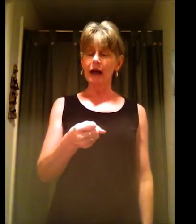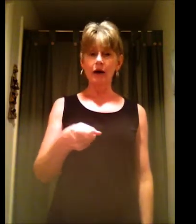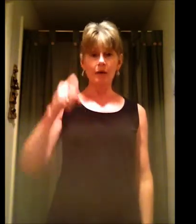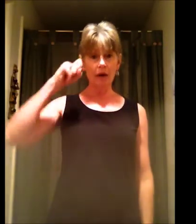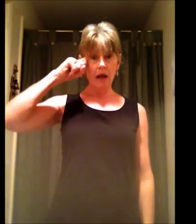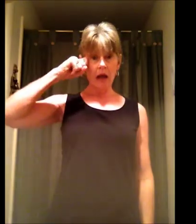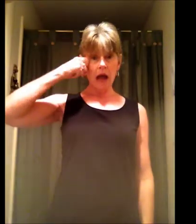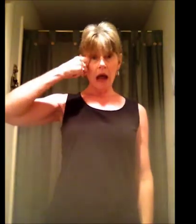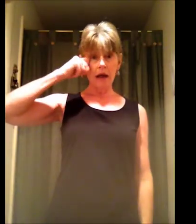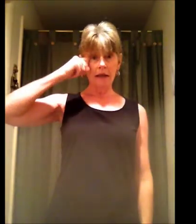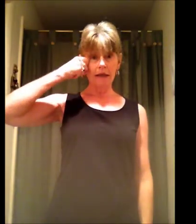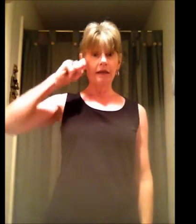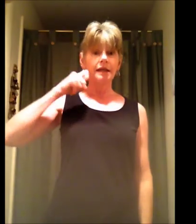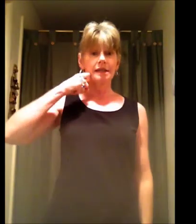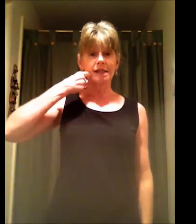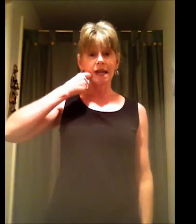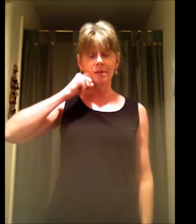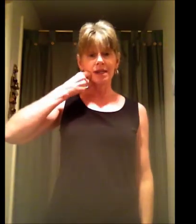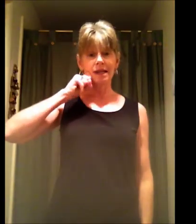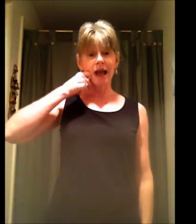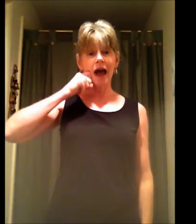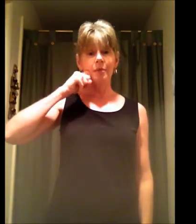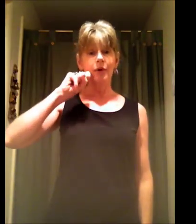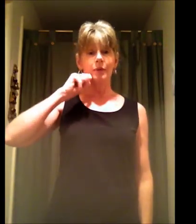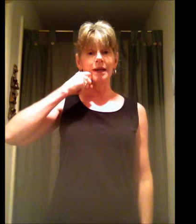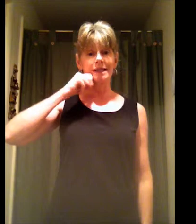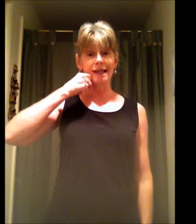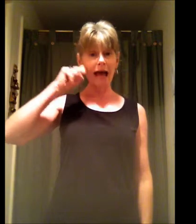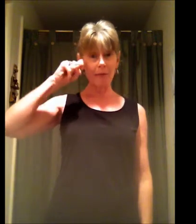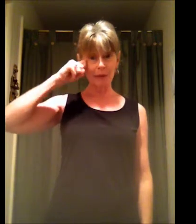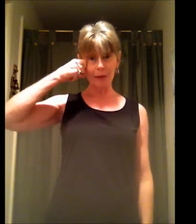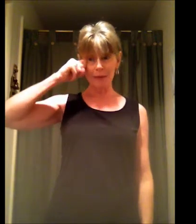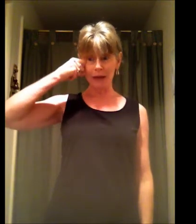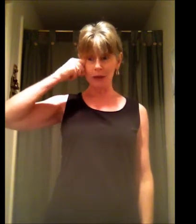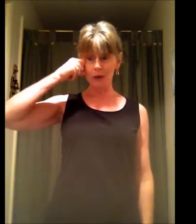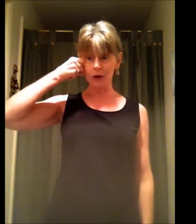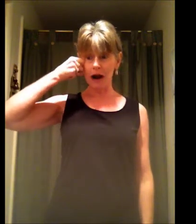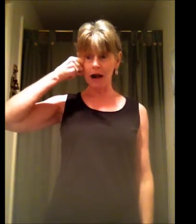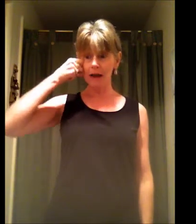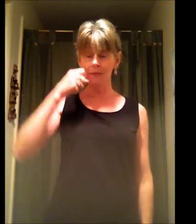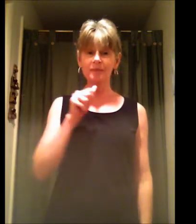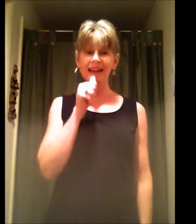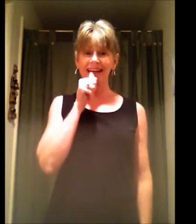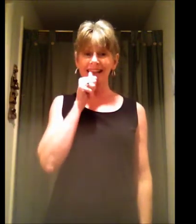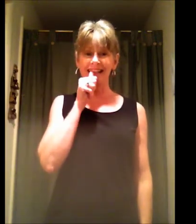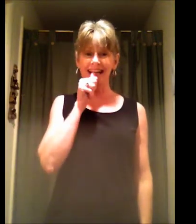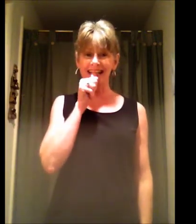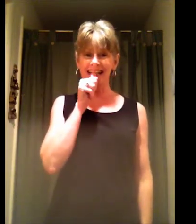cow. Onion is the same as an apple, but it's an apple that makes you cry. Nut.